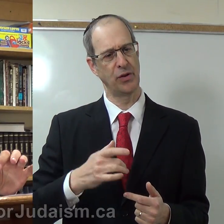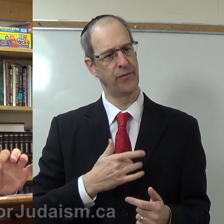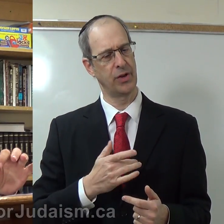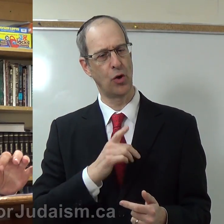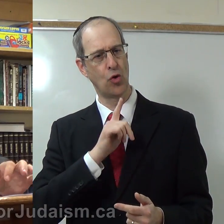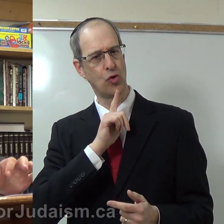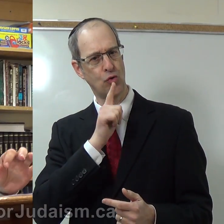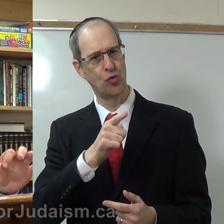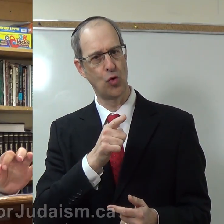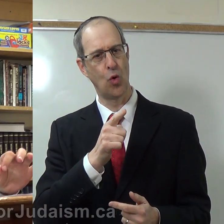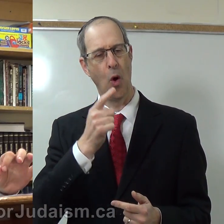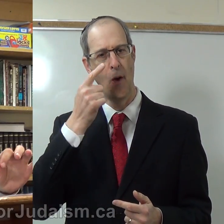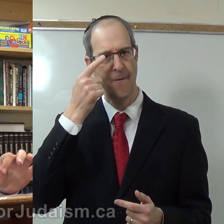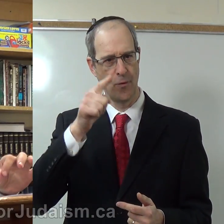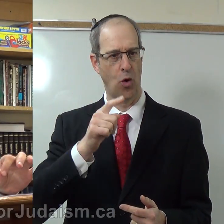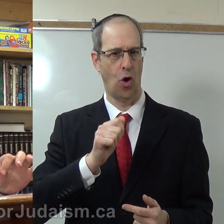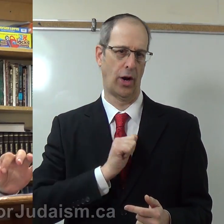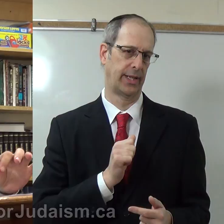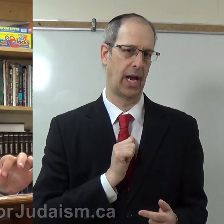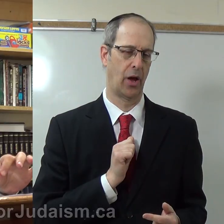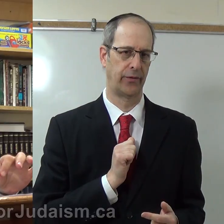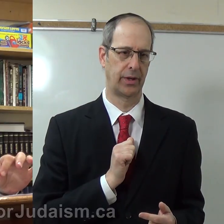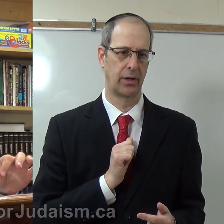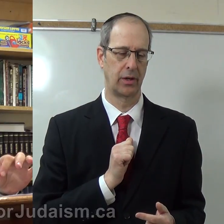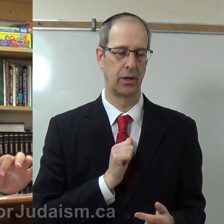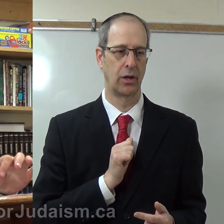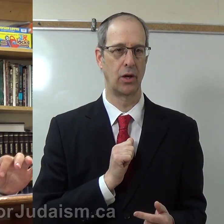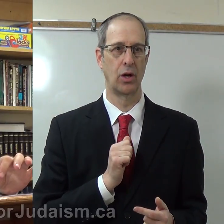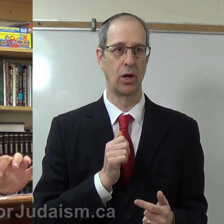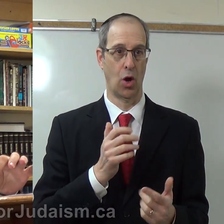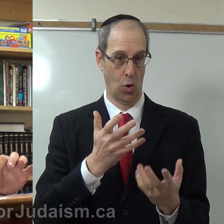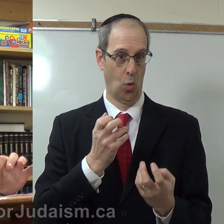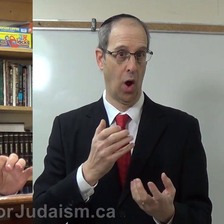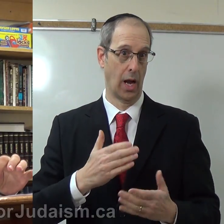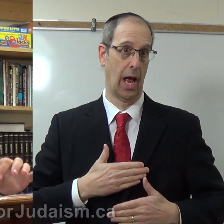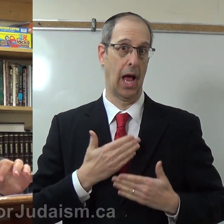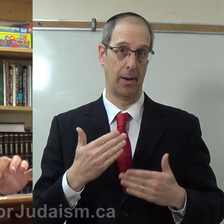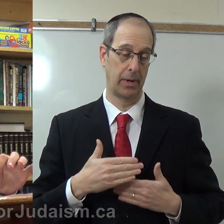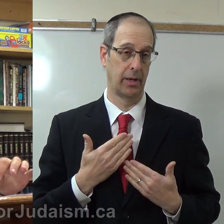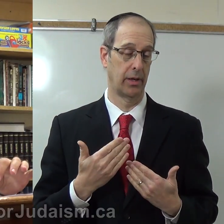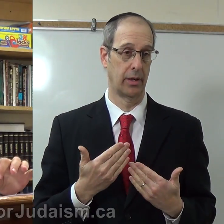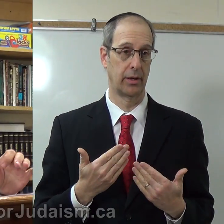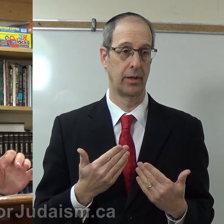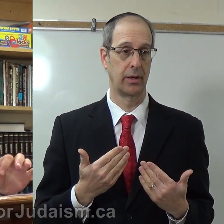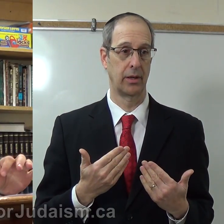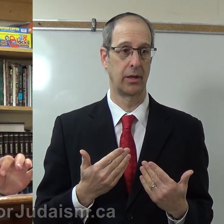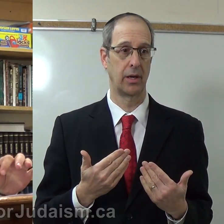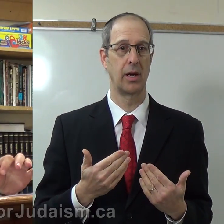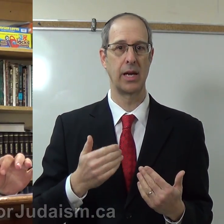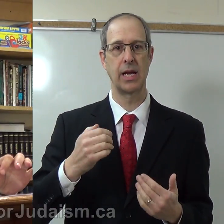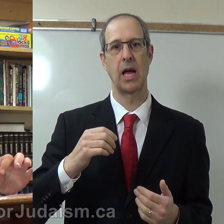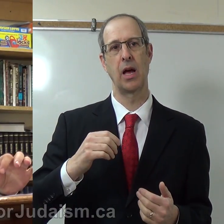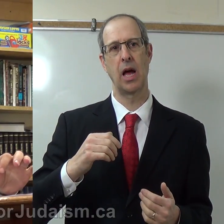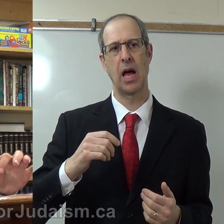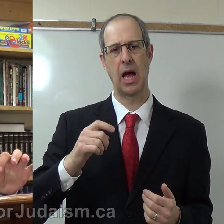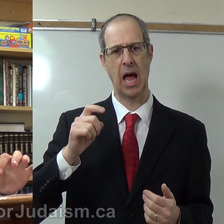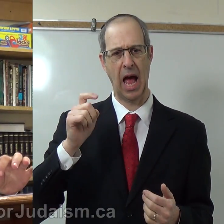If we're going to be really happy, we have to be real.